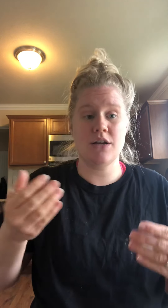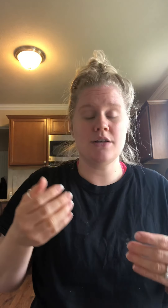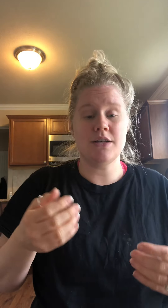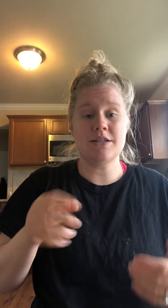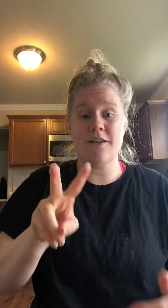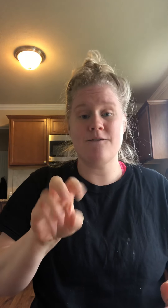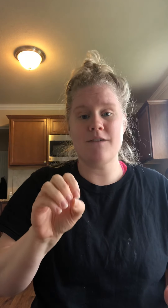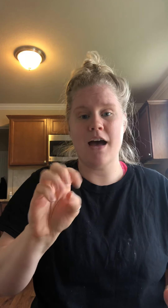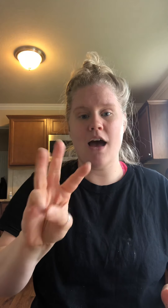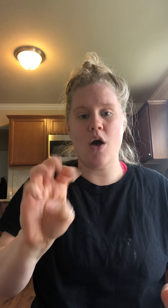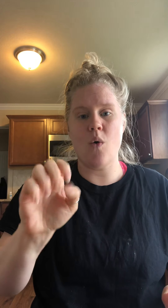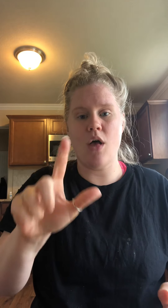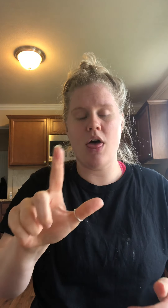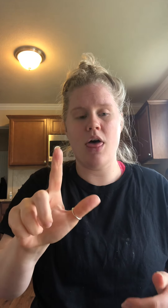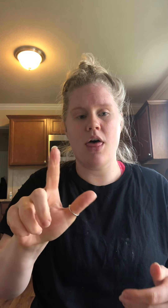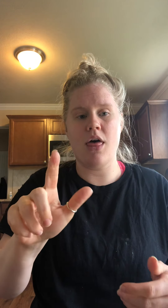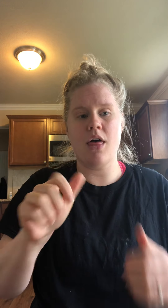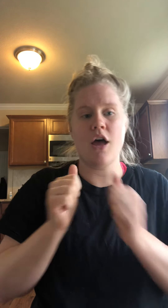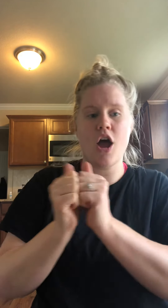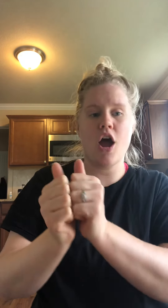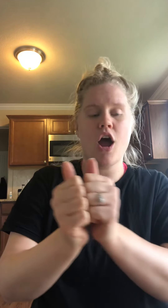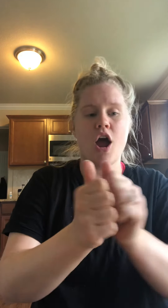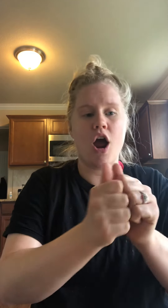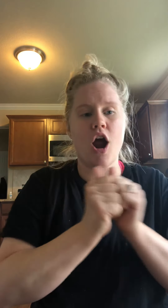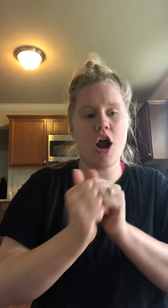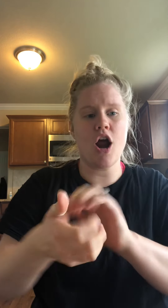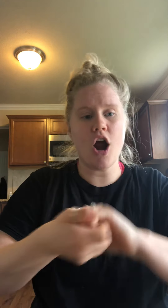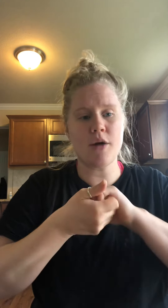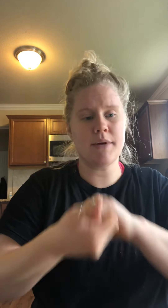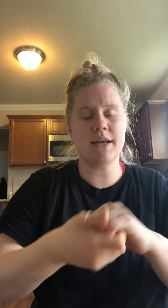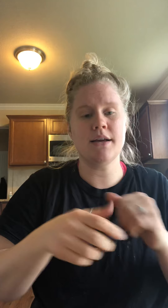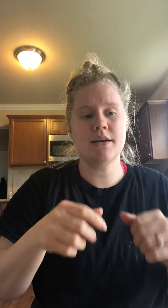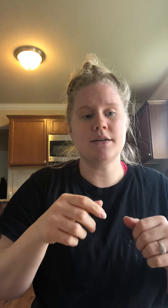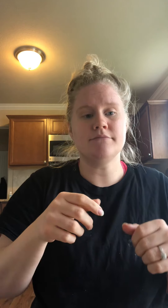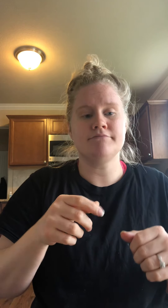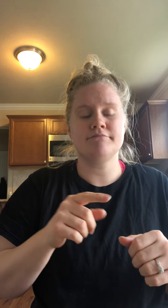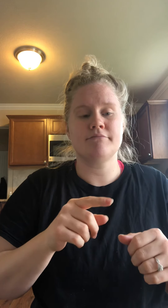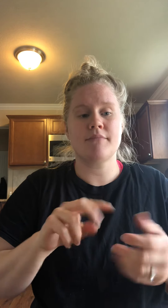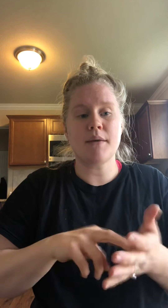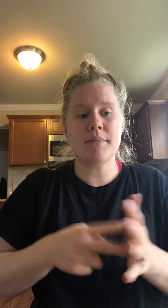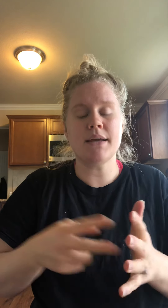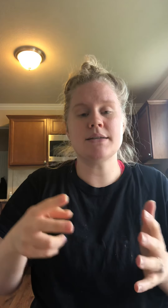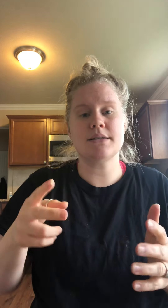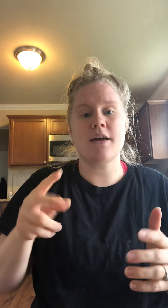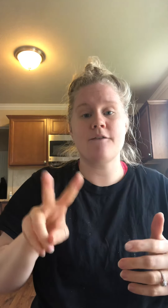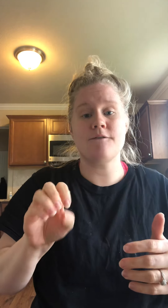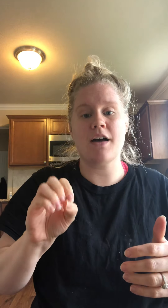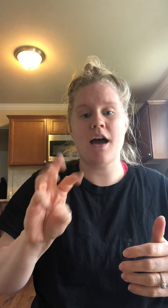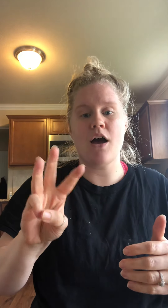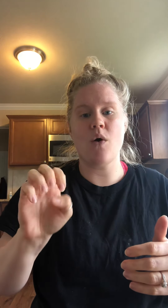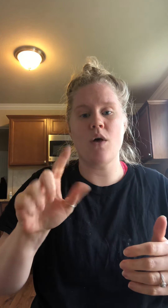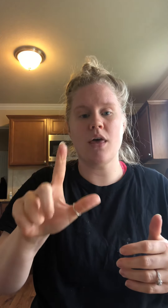vowels within a given word, they like to sound like each other. So if you have